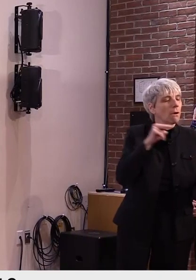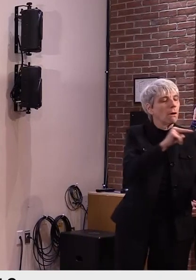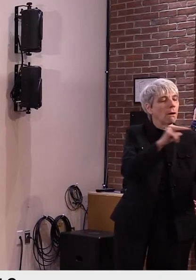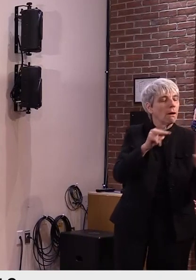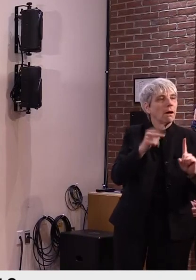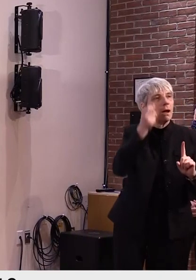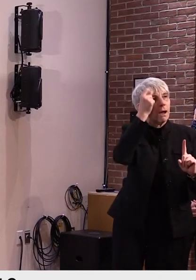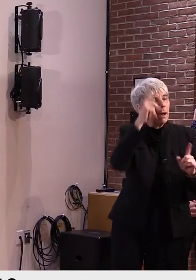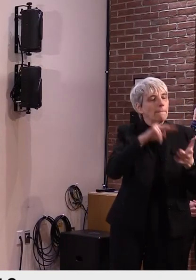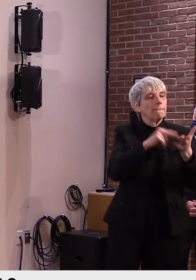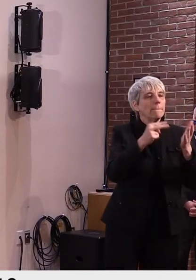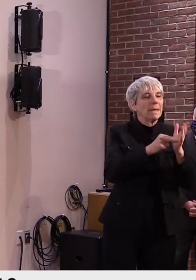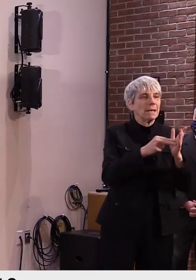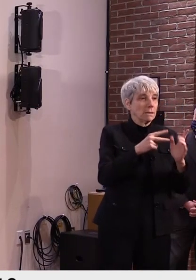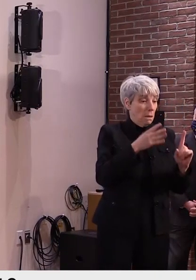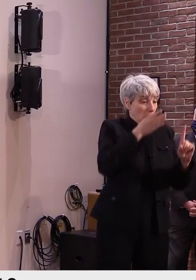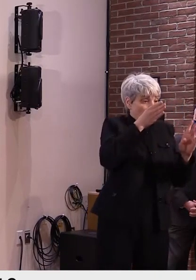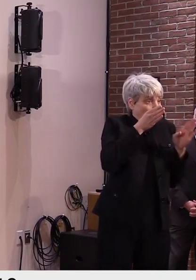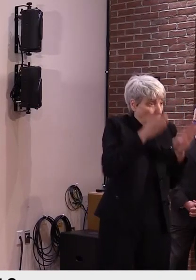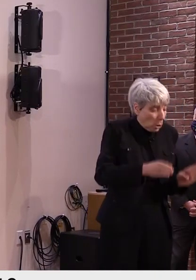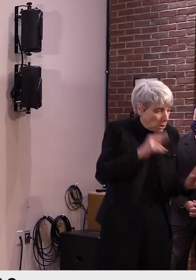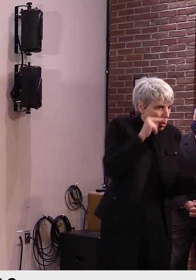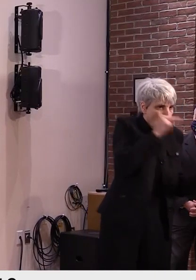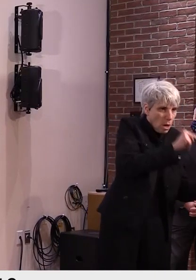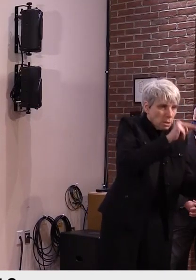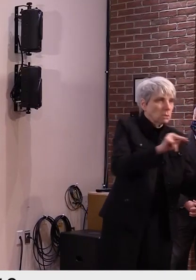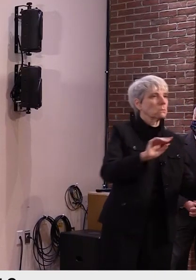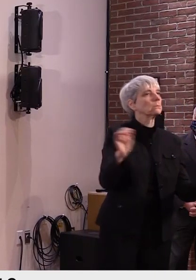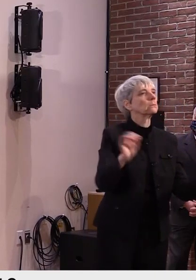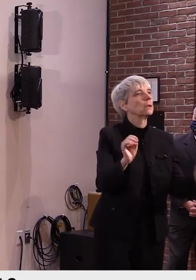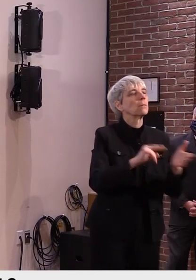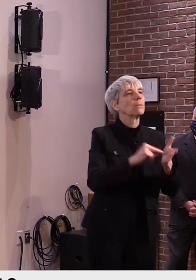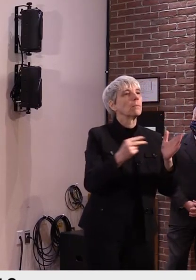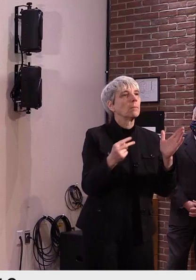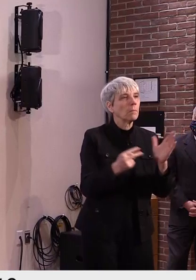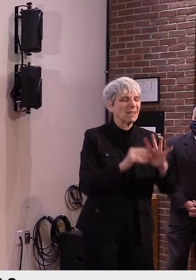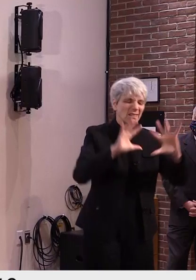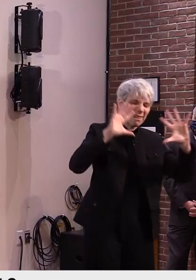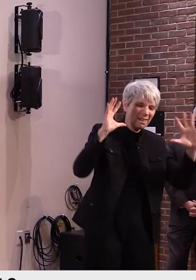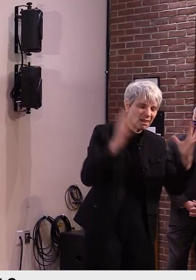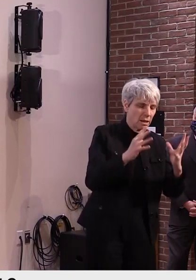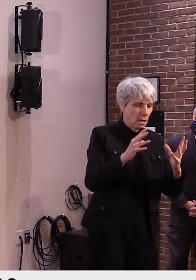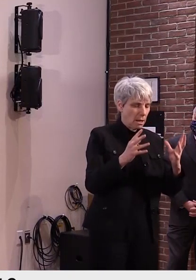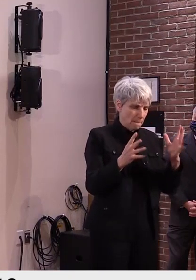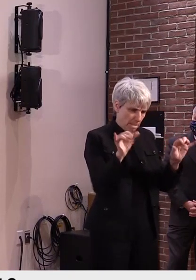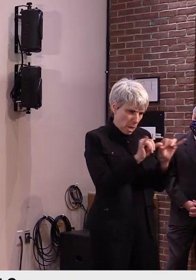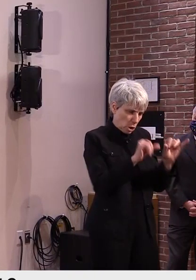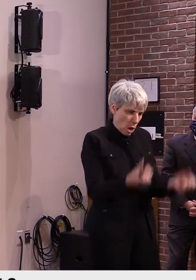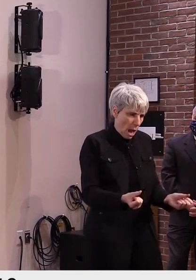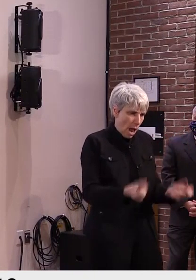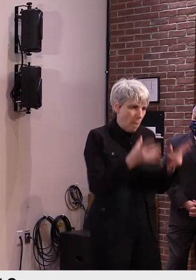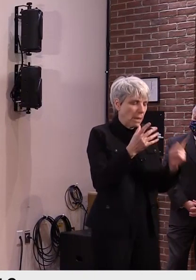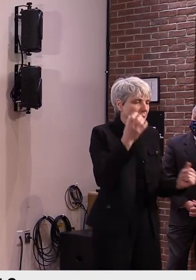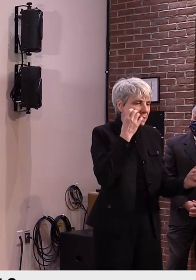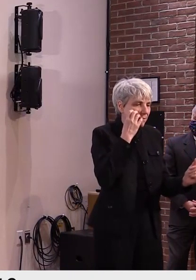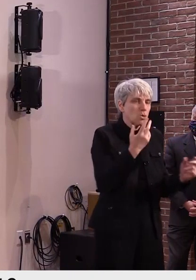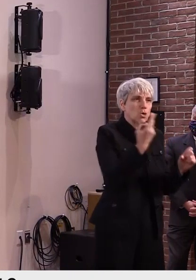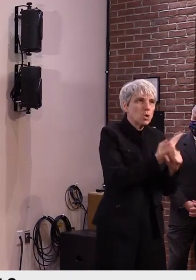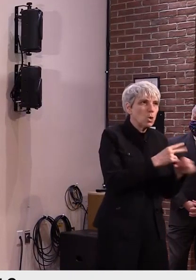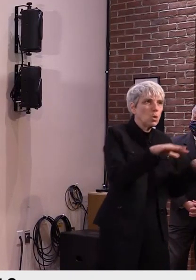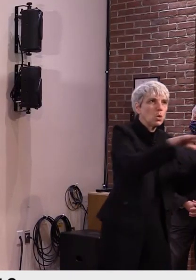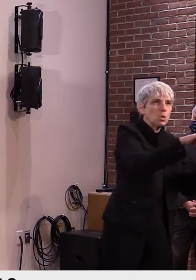mobility patterns of the population by using the geospatial guidance of their